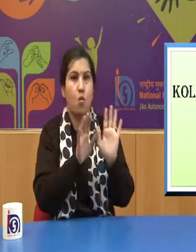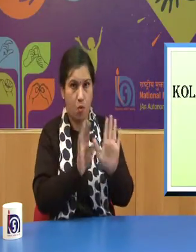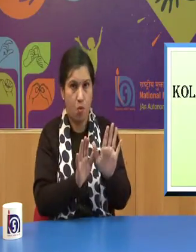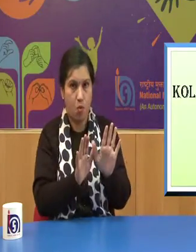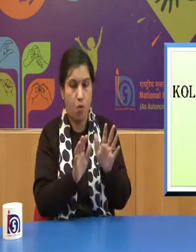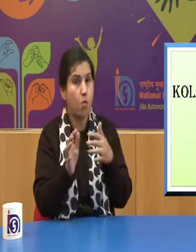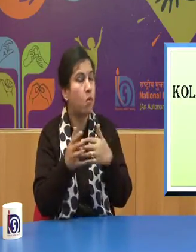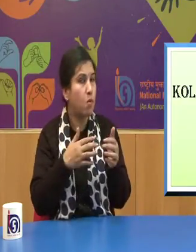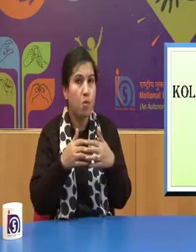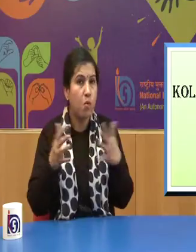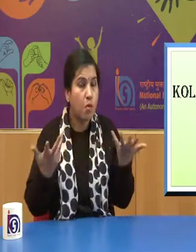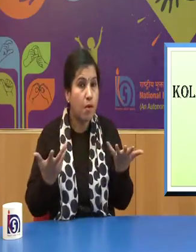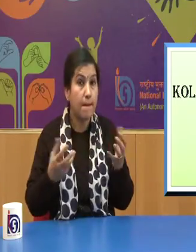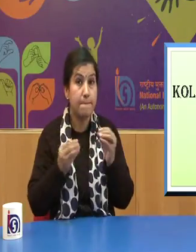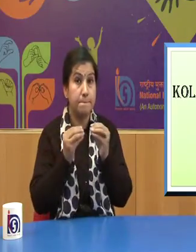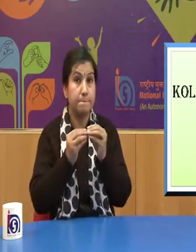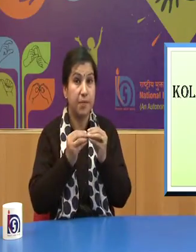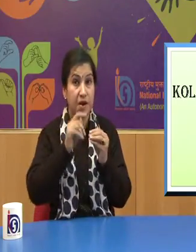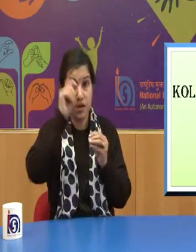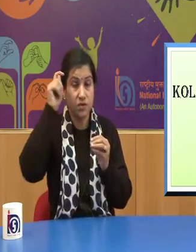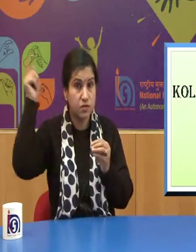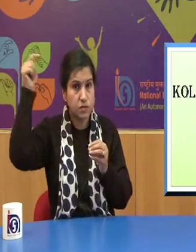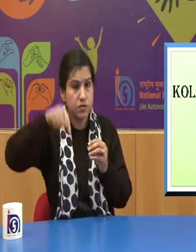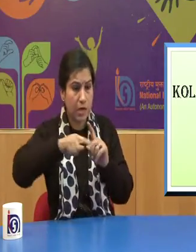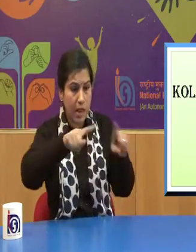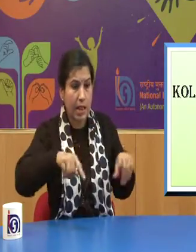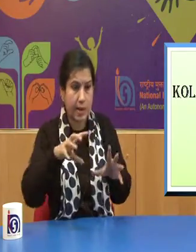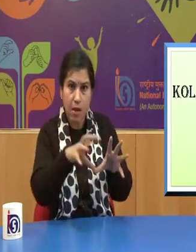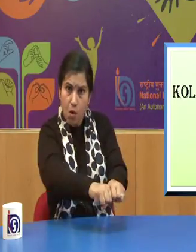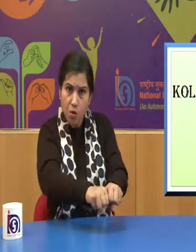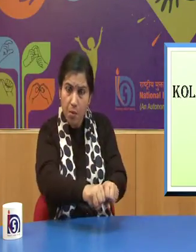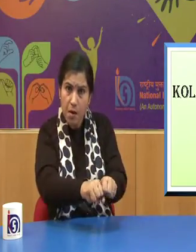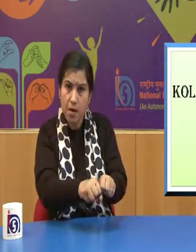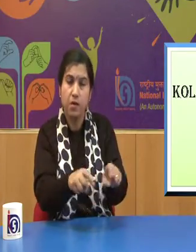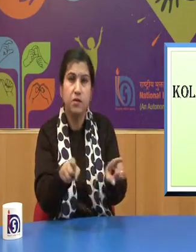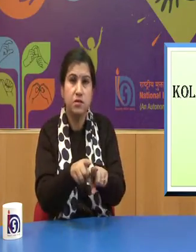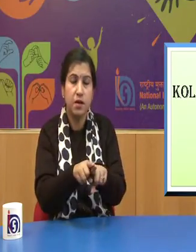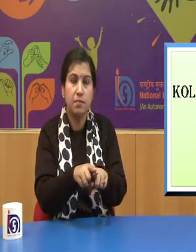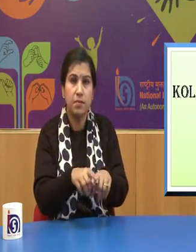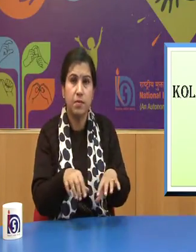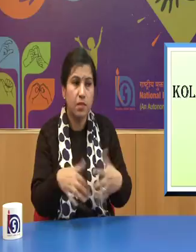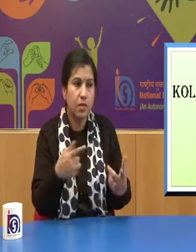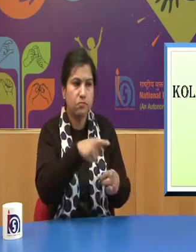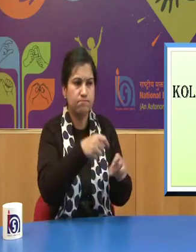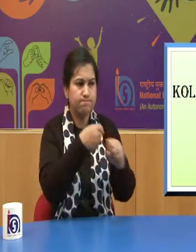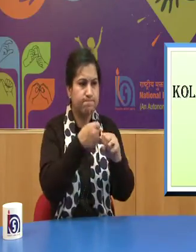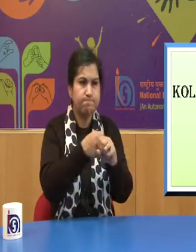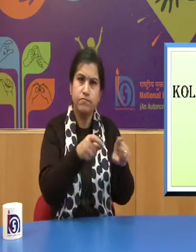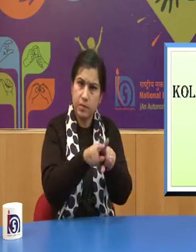However, when the British occupied their land and Kols also revolted